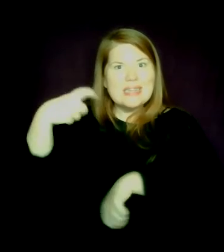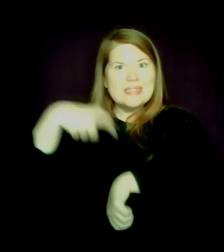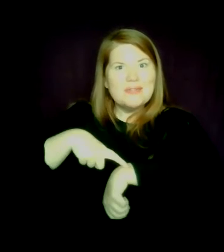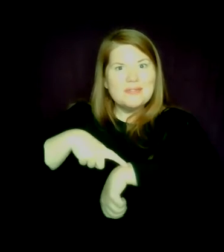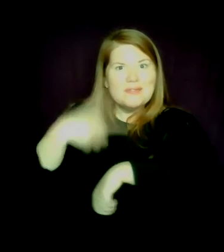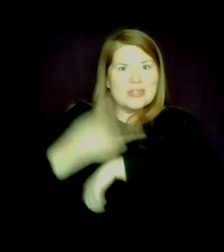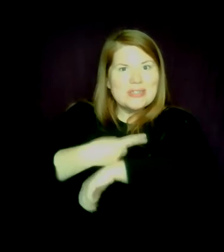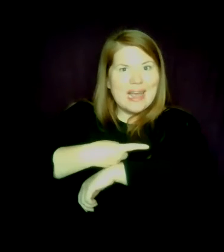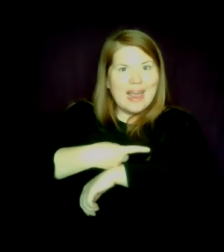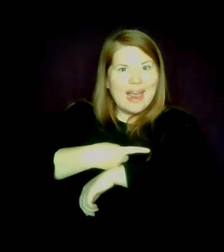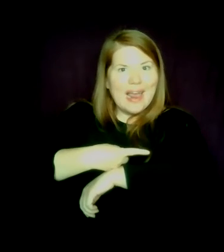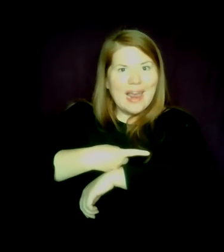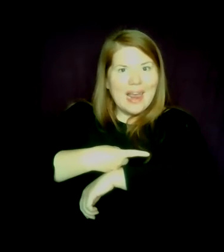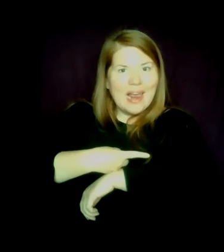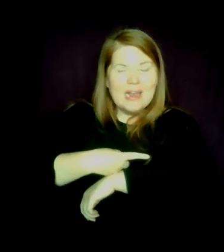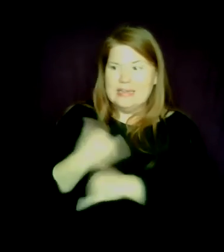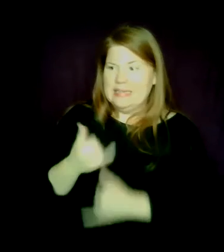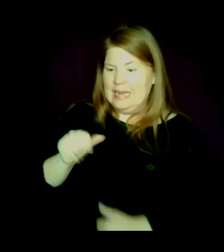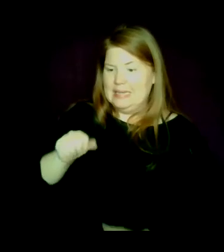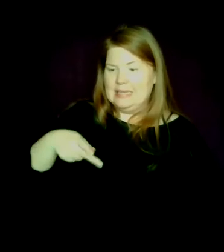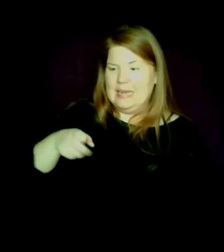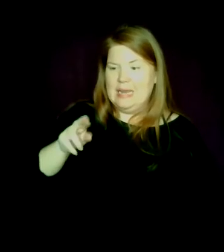April 2nd,